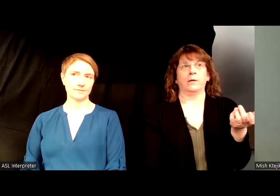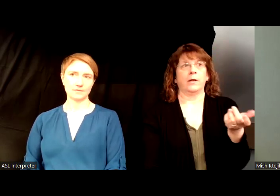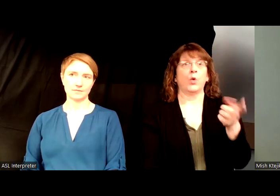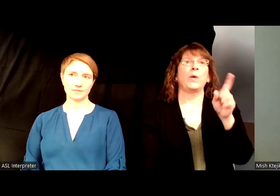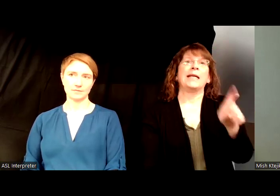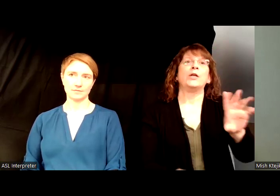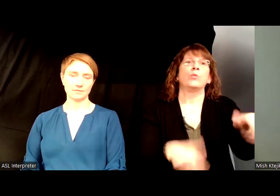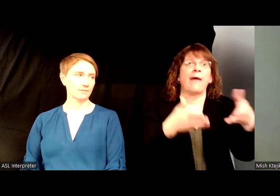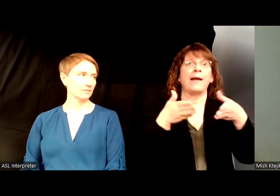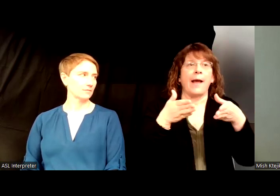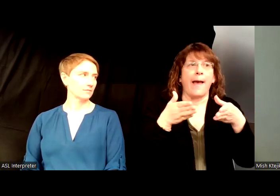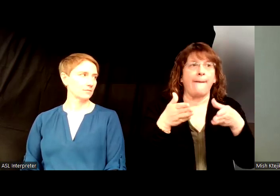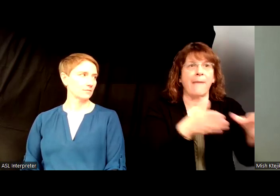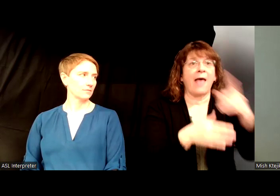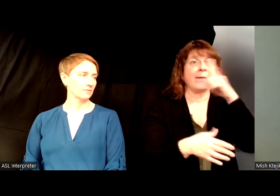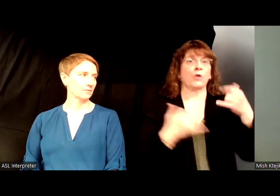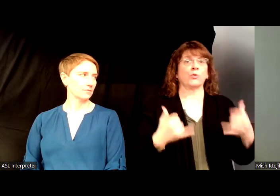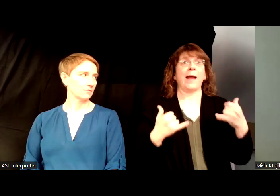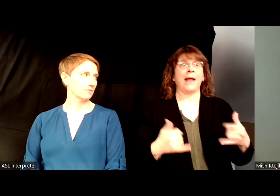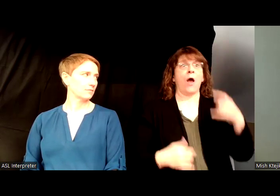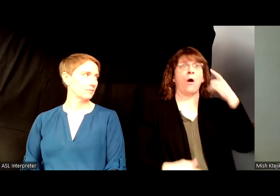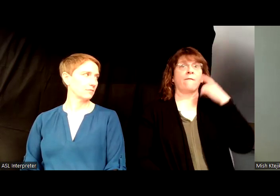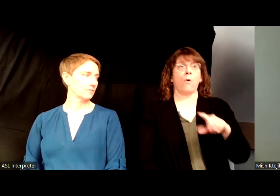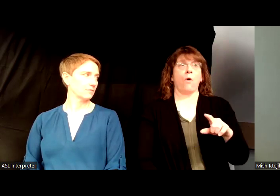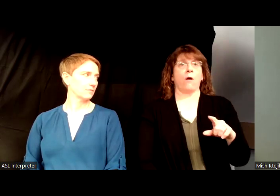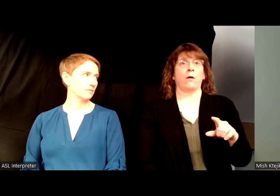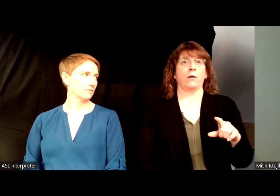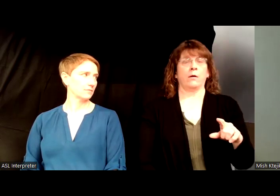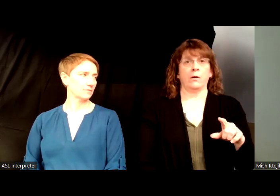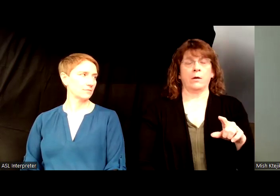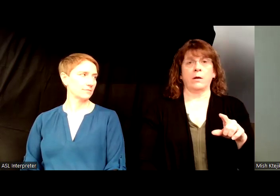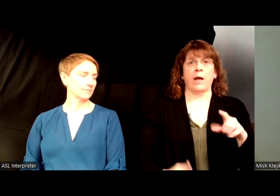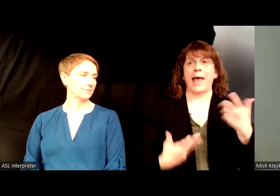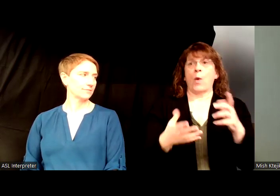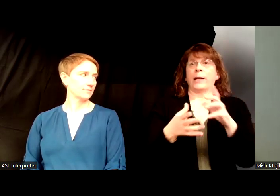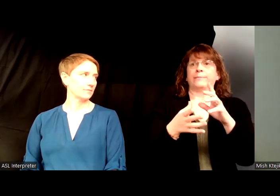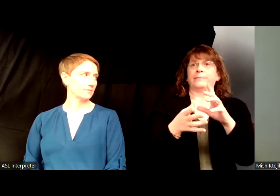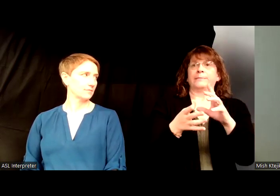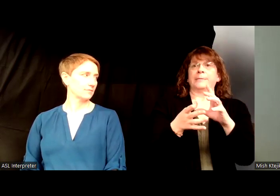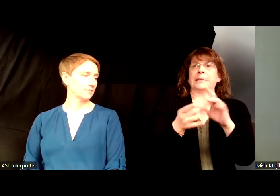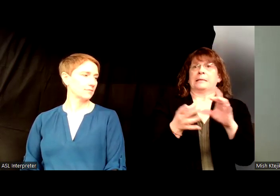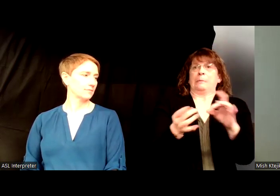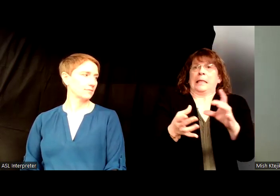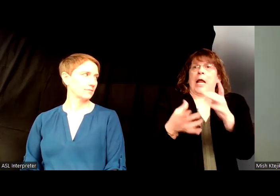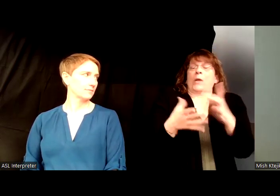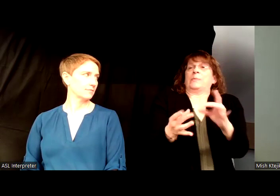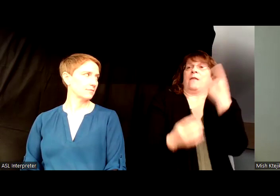to be teamed with, work the assignment with them. That would be offering a path for,